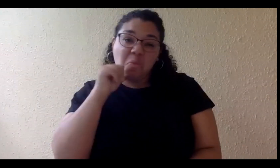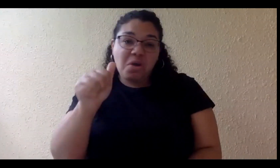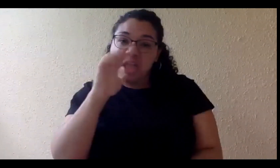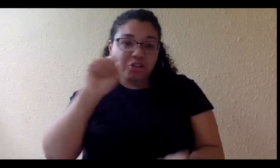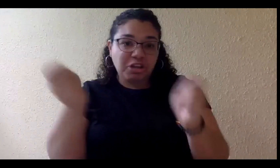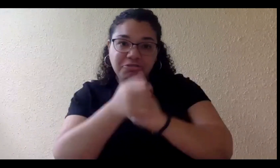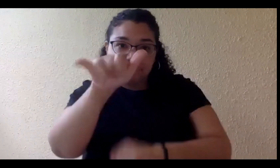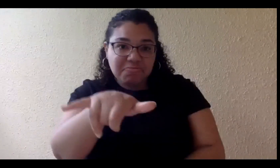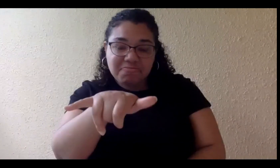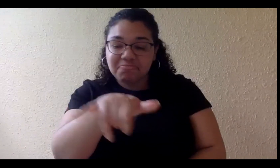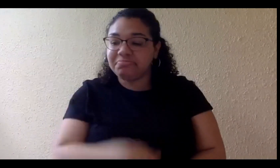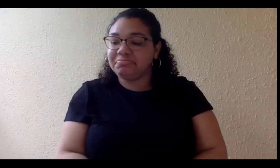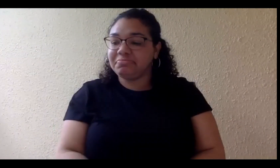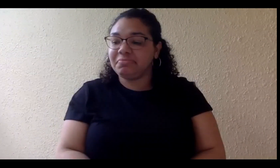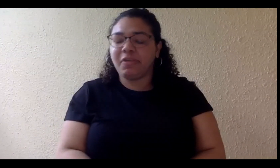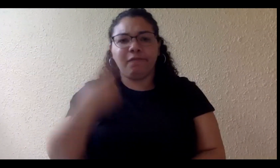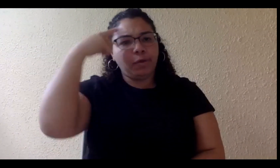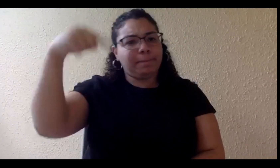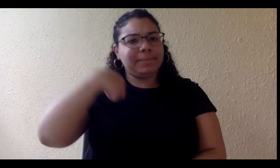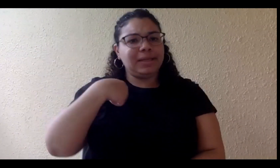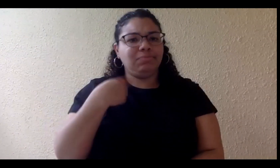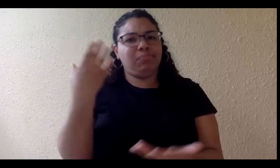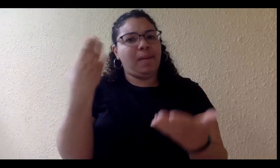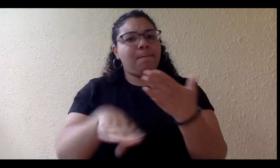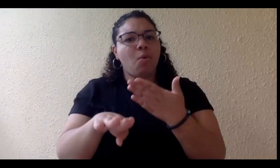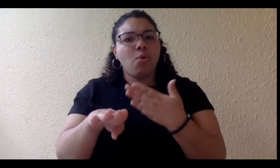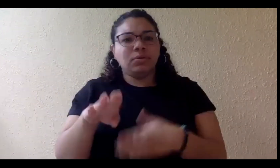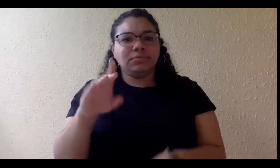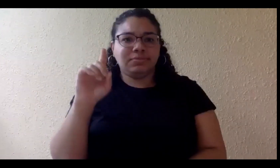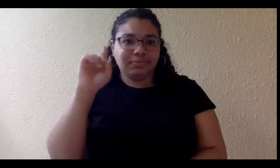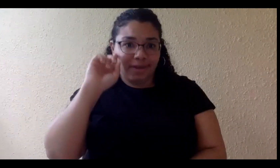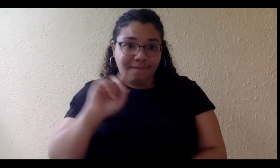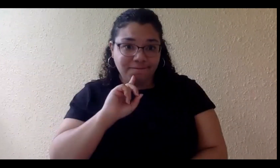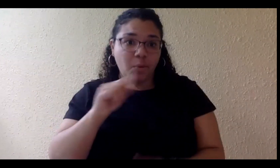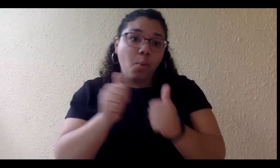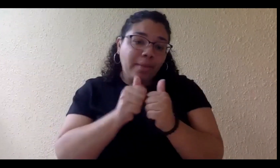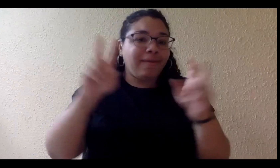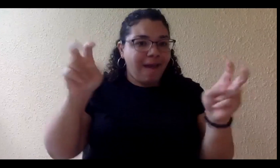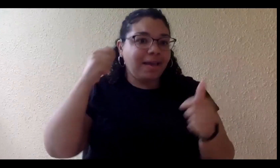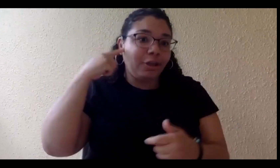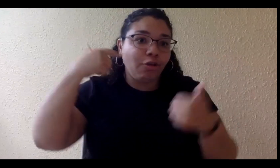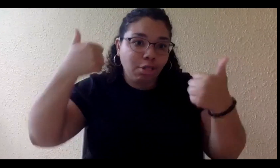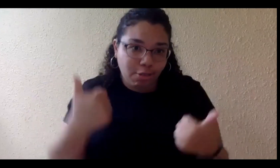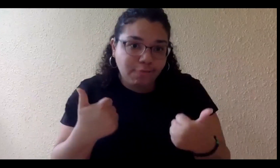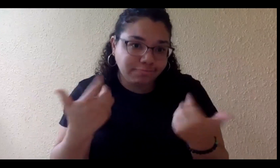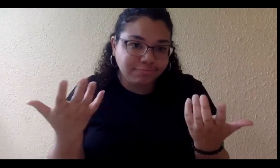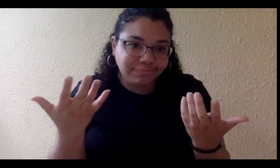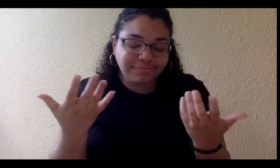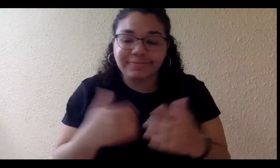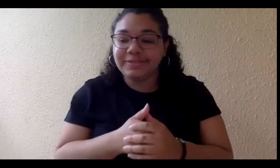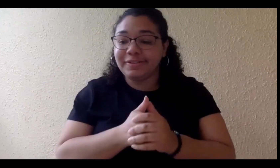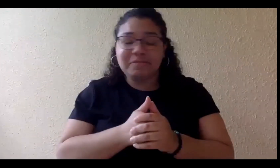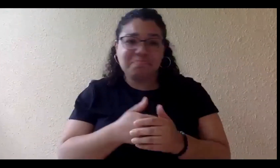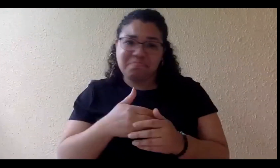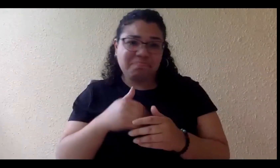me, and I wouldn't change that. For me, being born deaf, what would